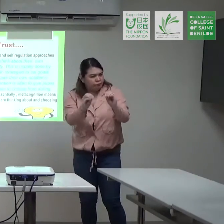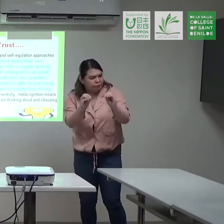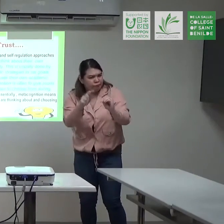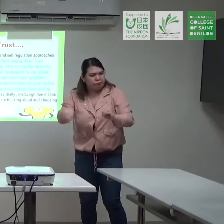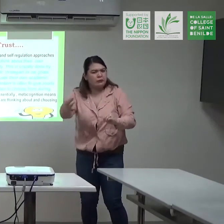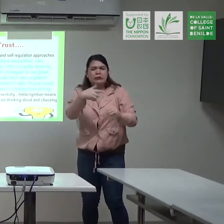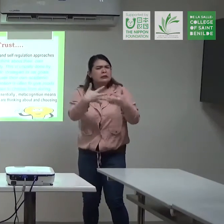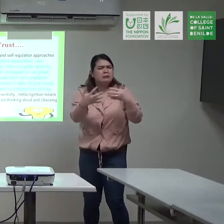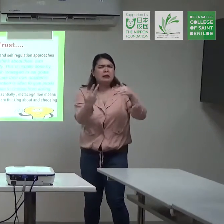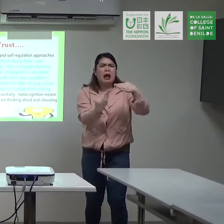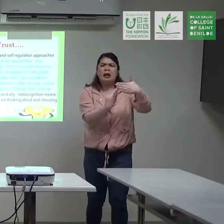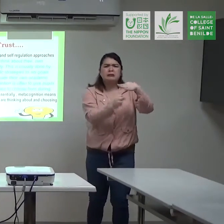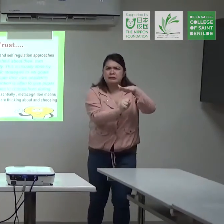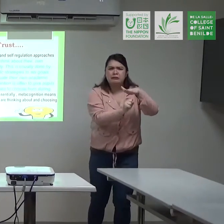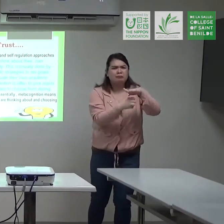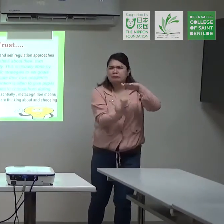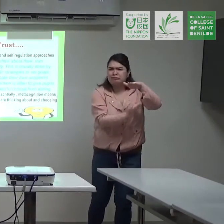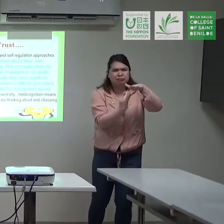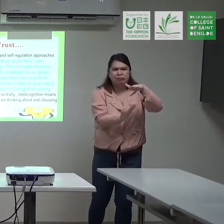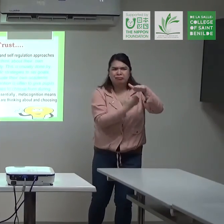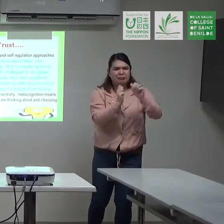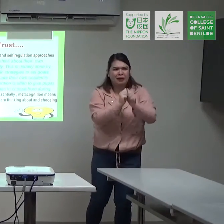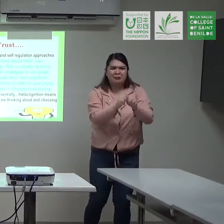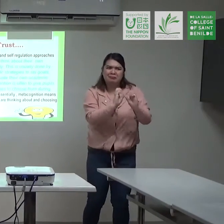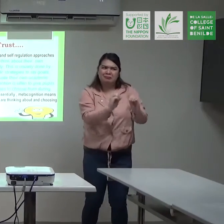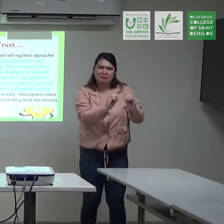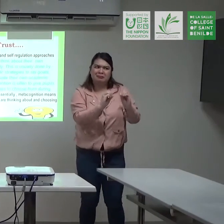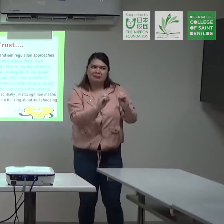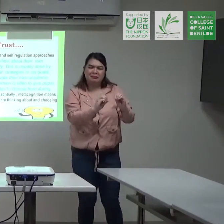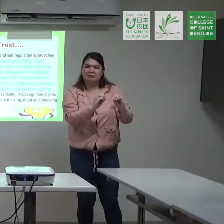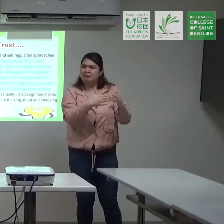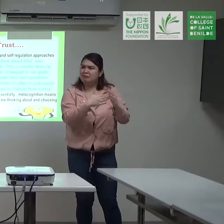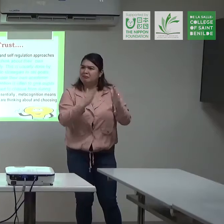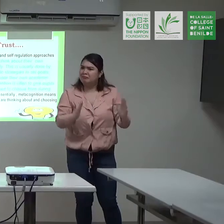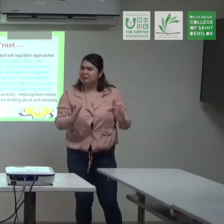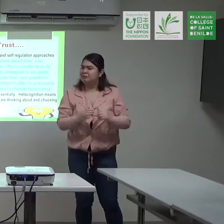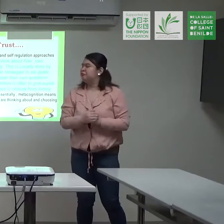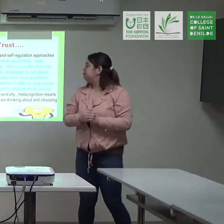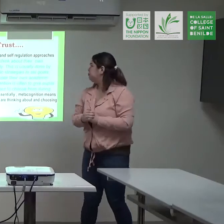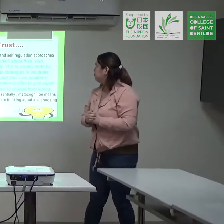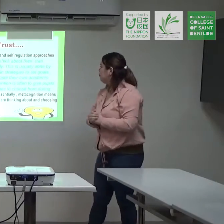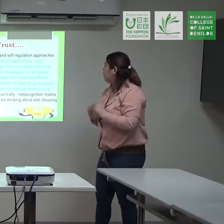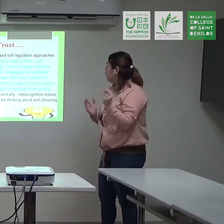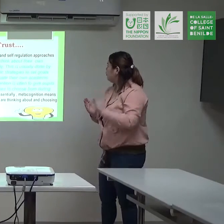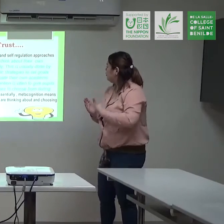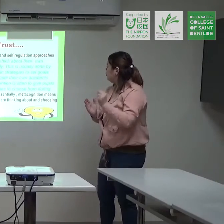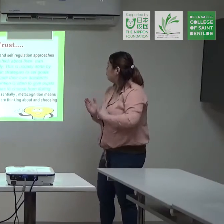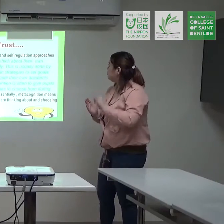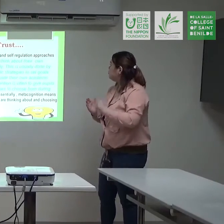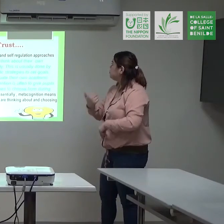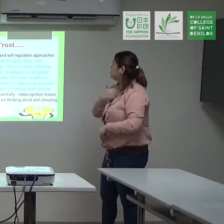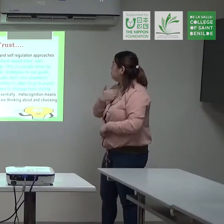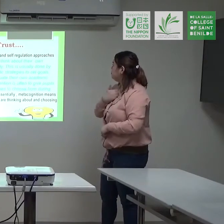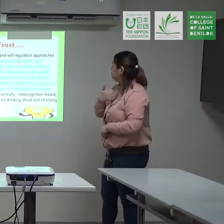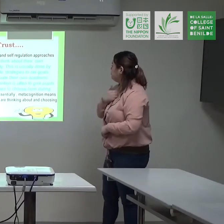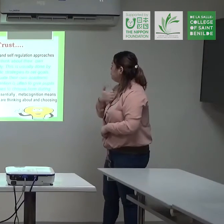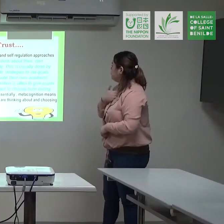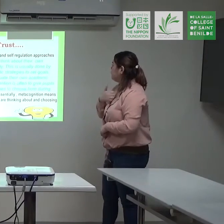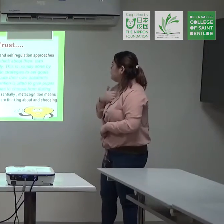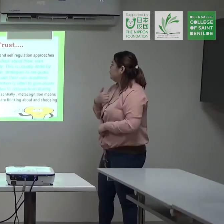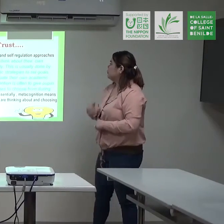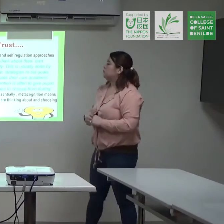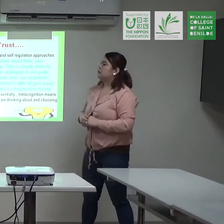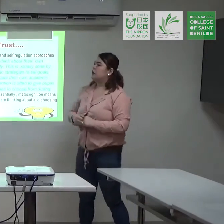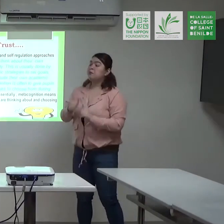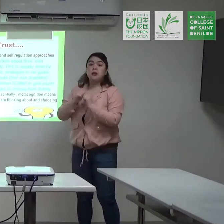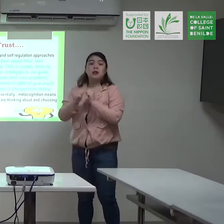school, even elementary grade students. Metacognition and self-regulation approaches, they